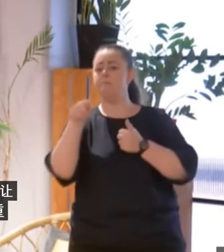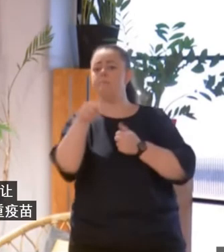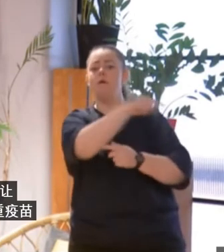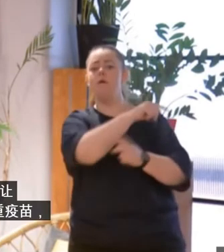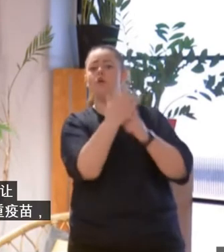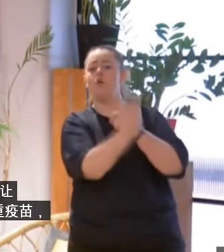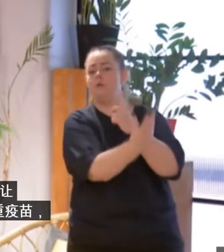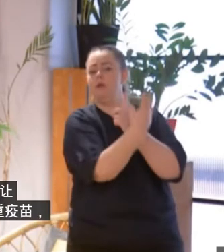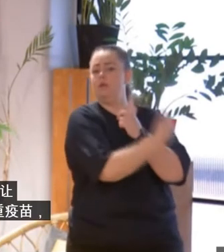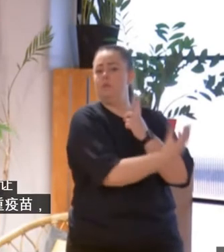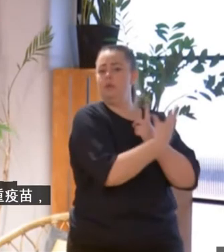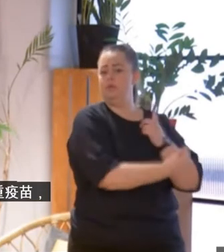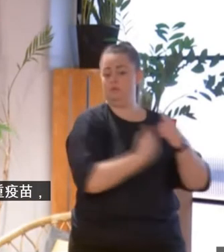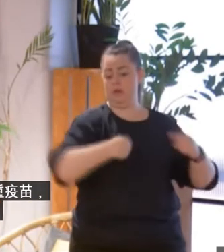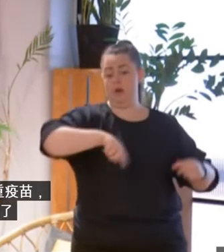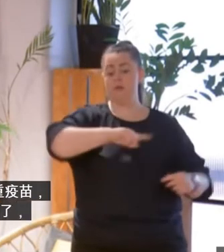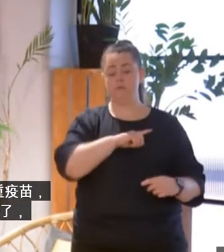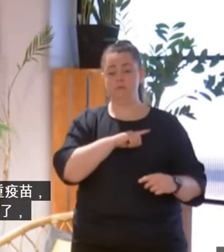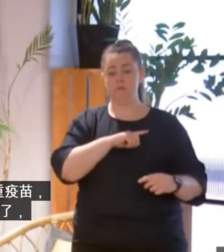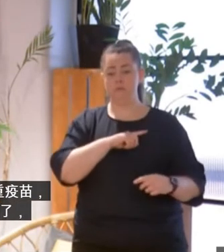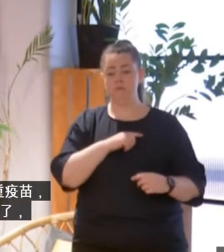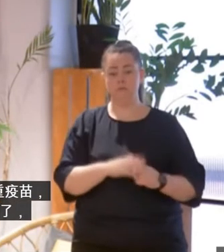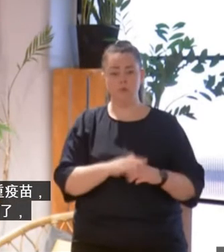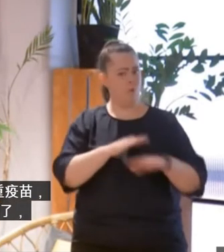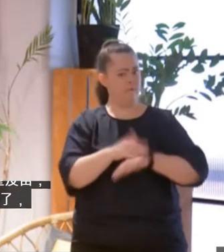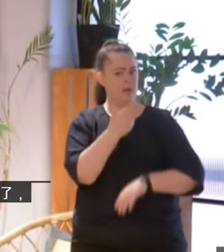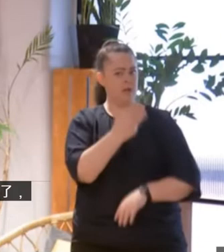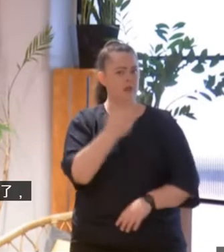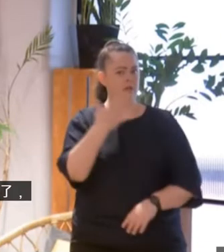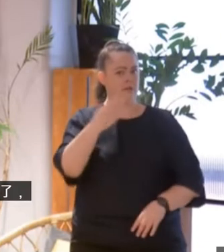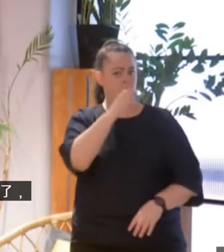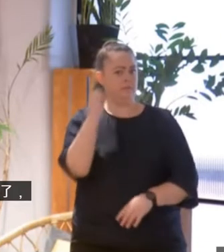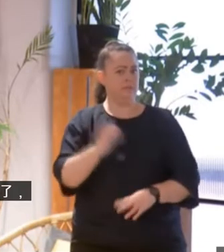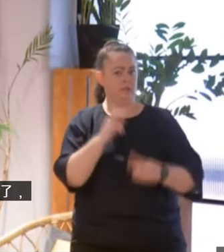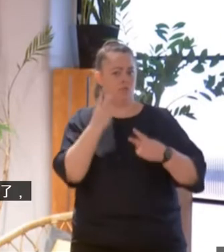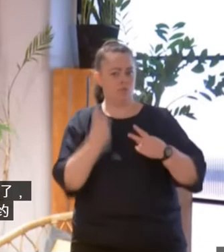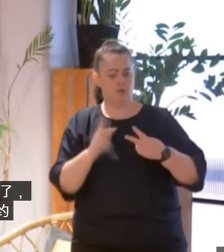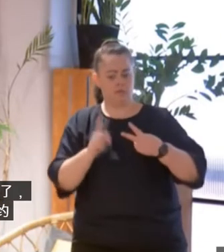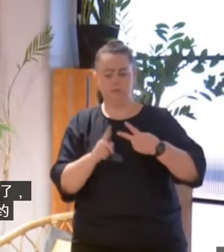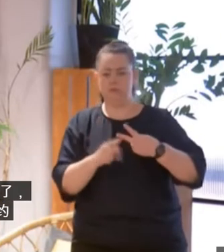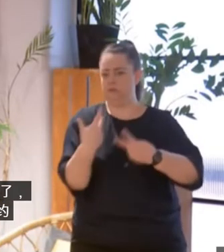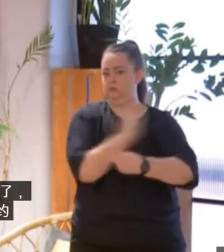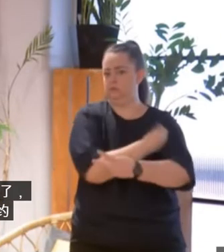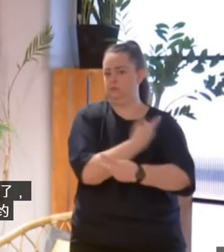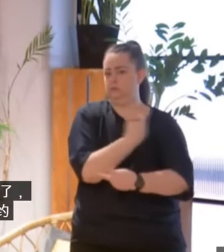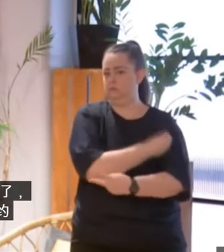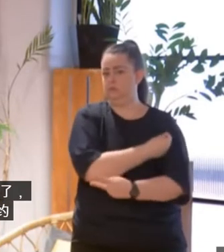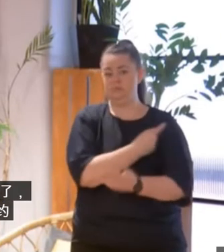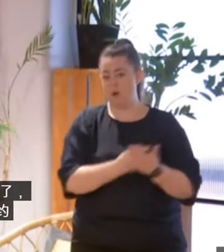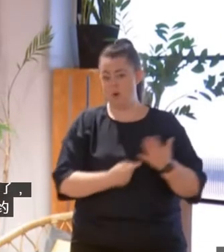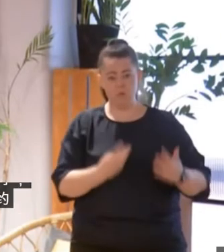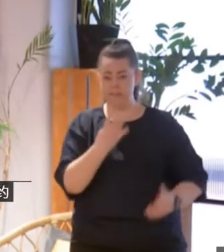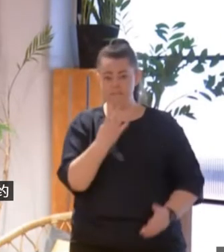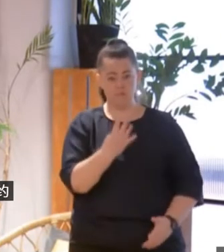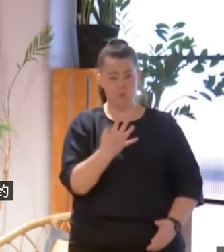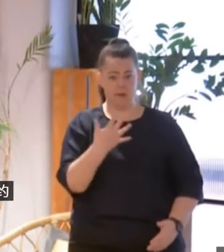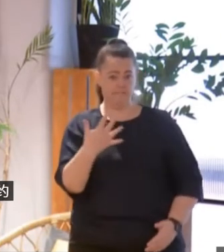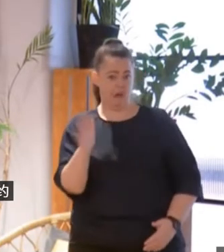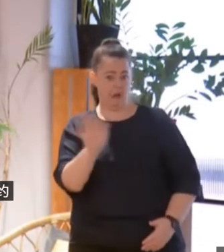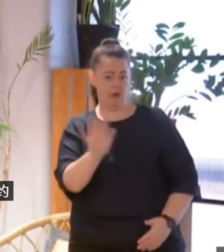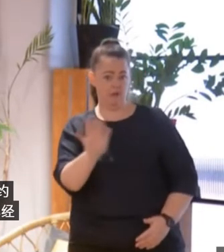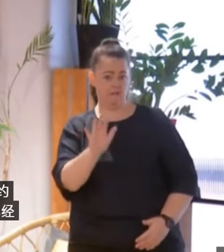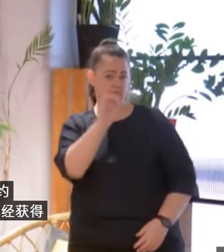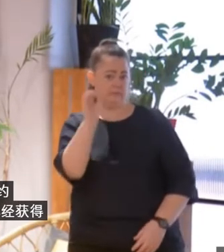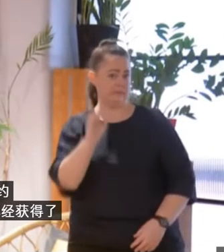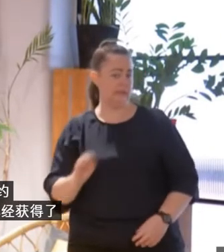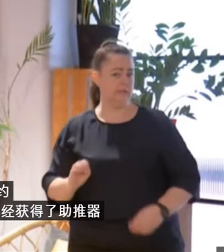people double vaccinated, and that was incredible. But we're still sitting around about 45% of people